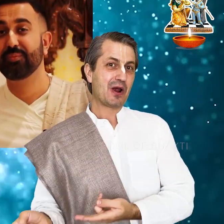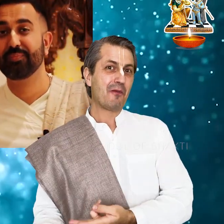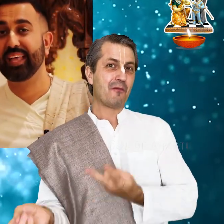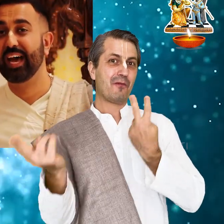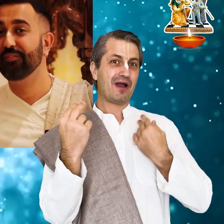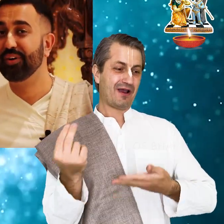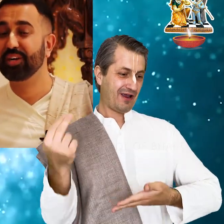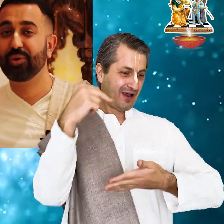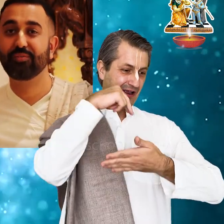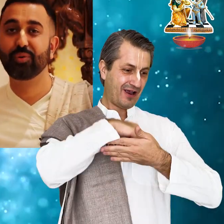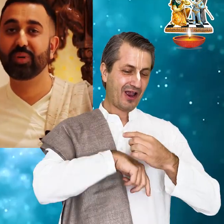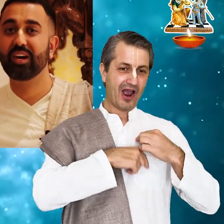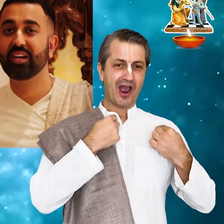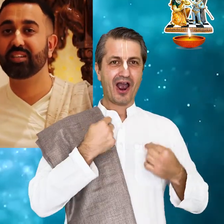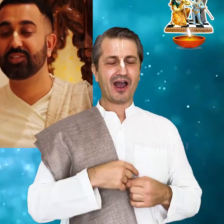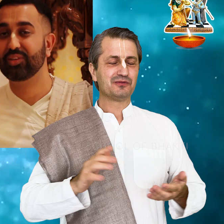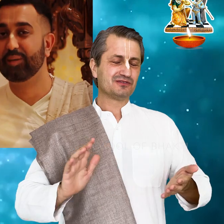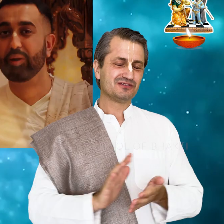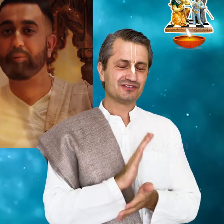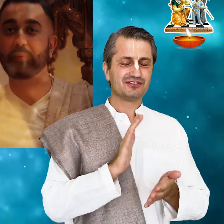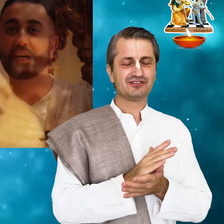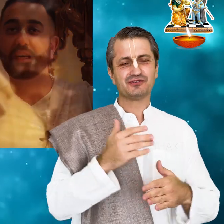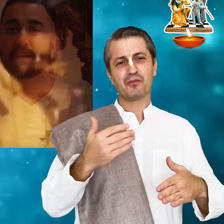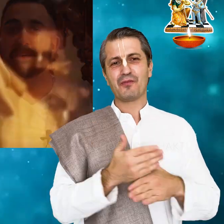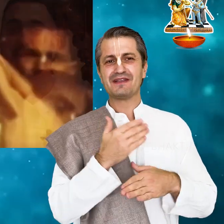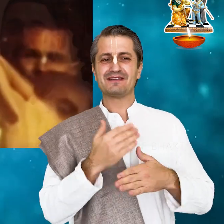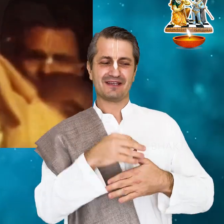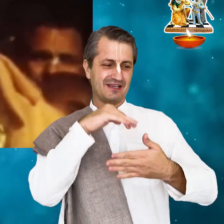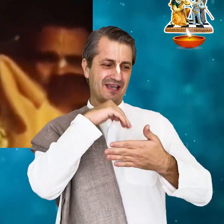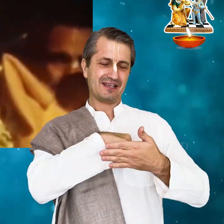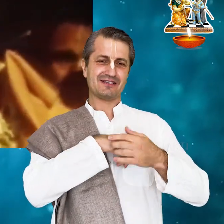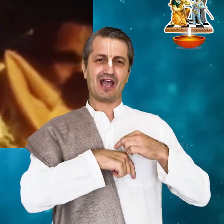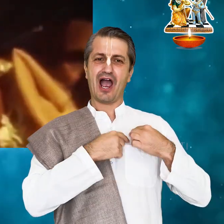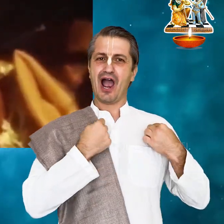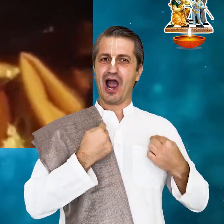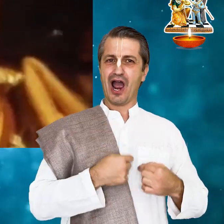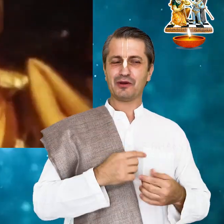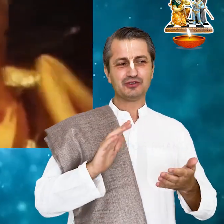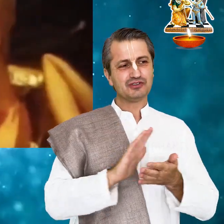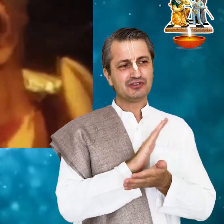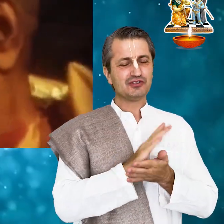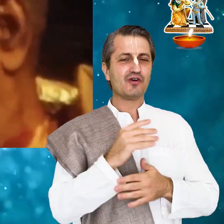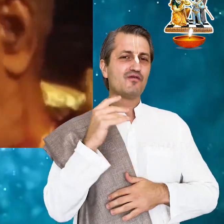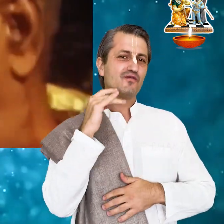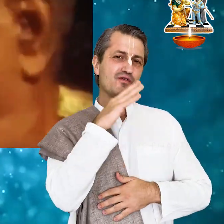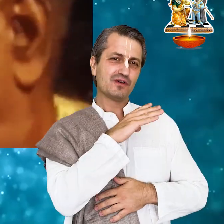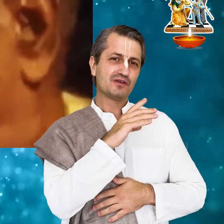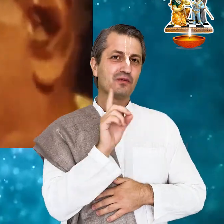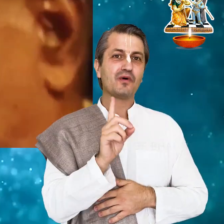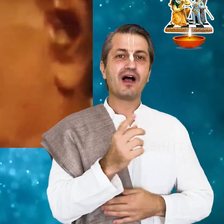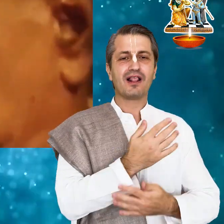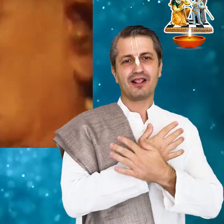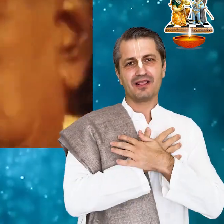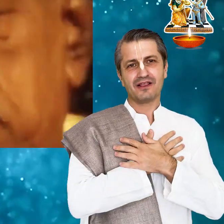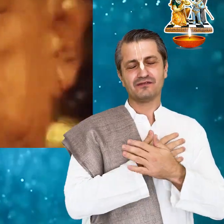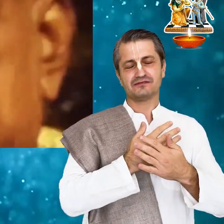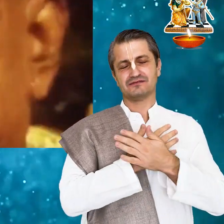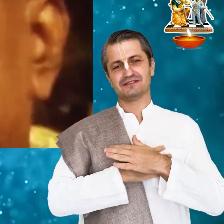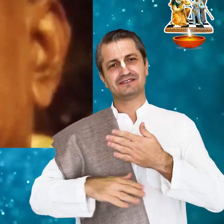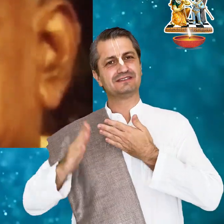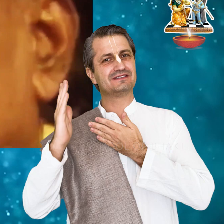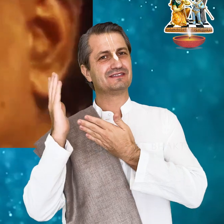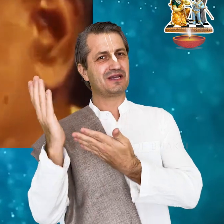So, how very grateful we are to Srila Prabhupada for giving us access and for revealing us the pastimes